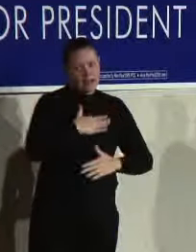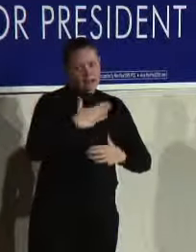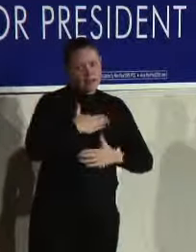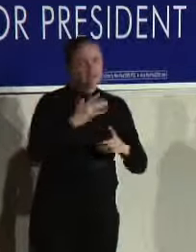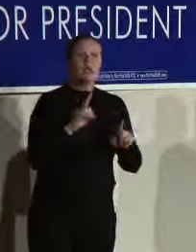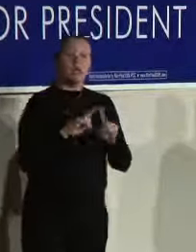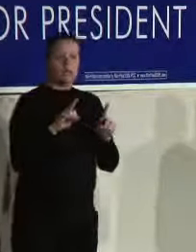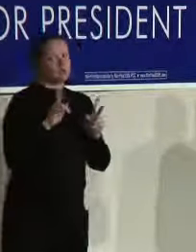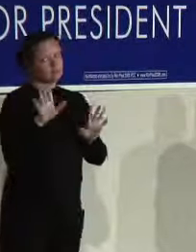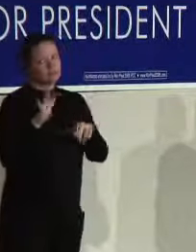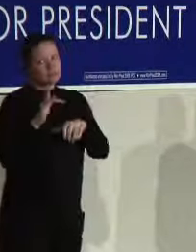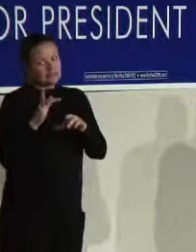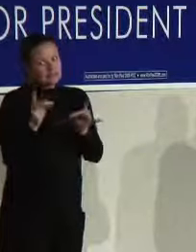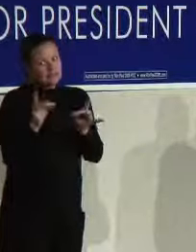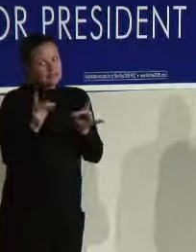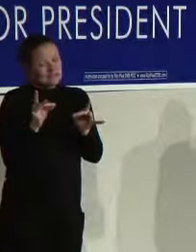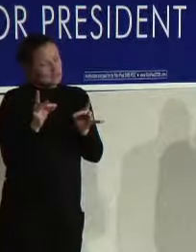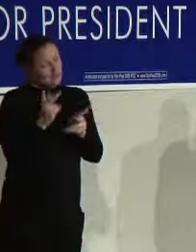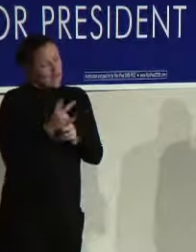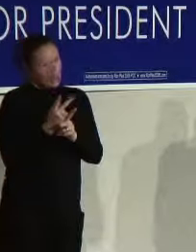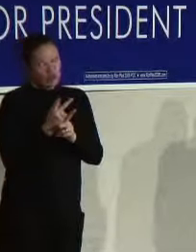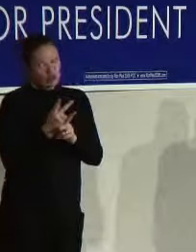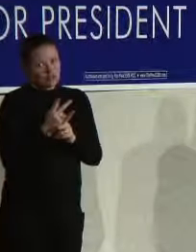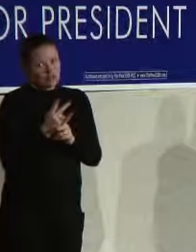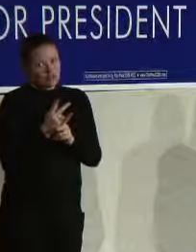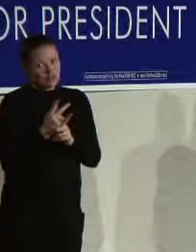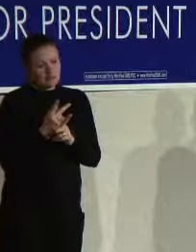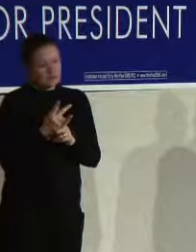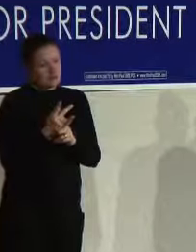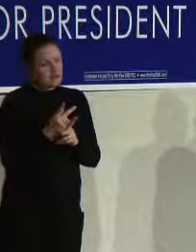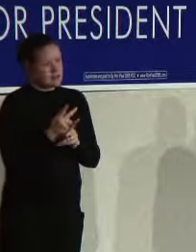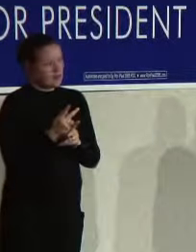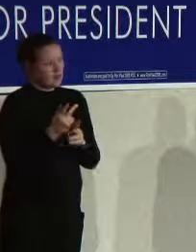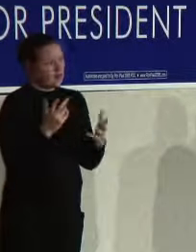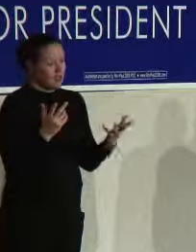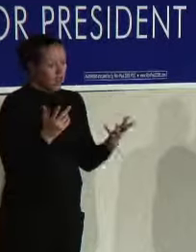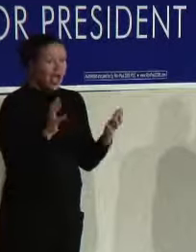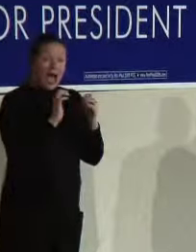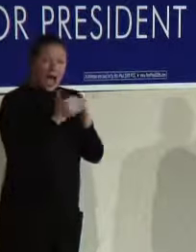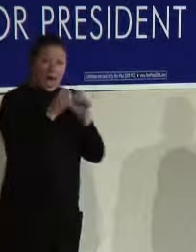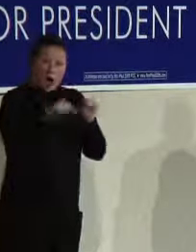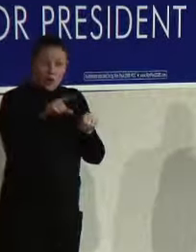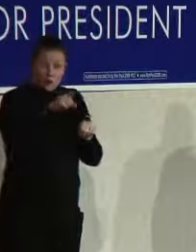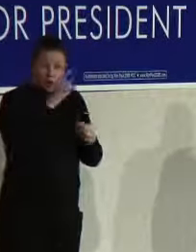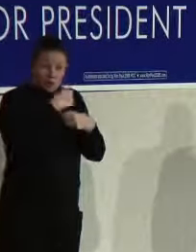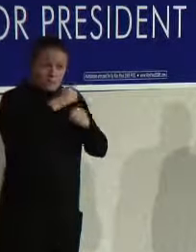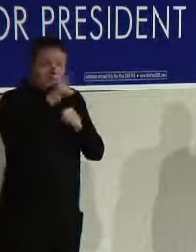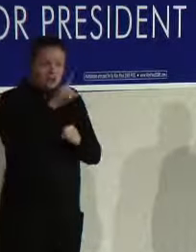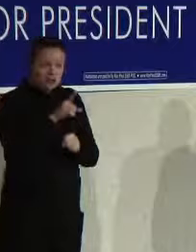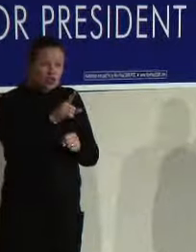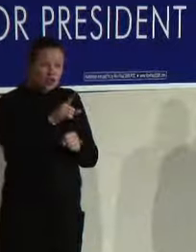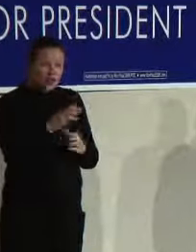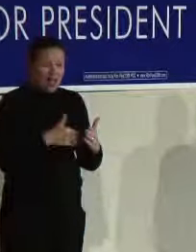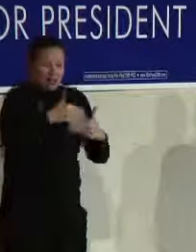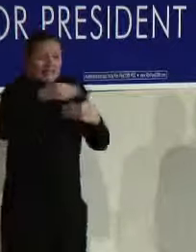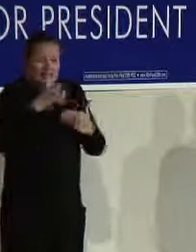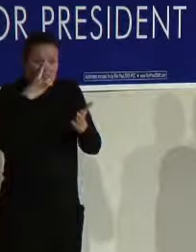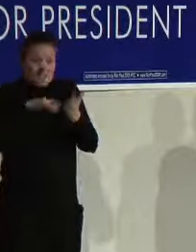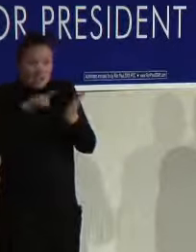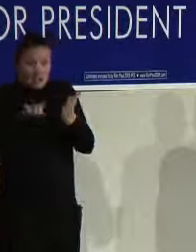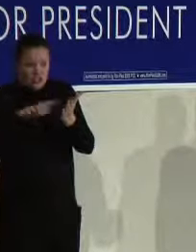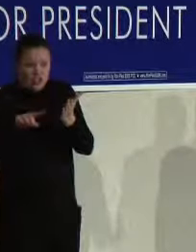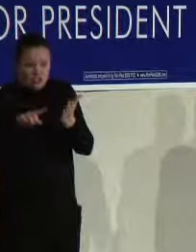you have to be careful about is, how are you going to absolutely be sure the next investigation is better than the last investigation?